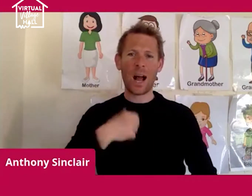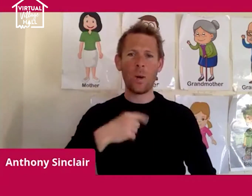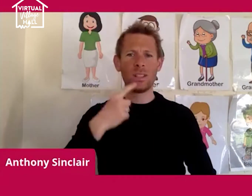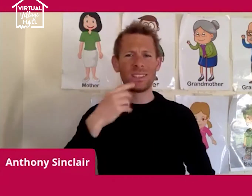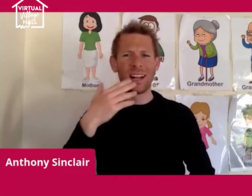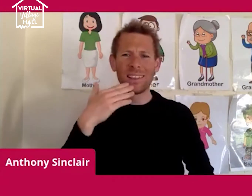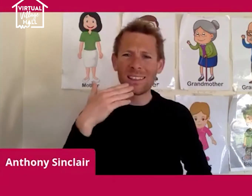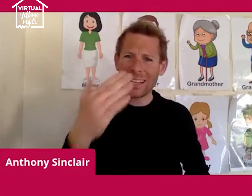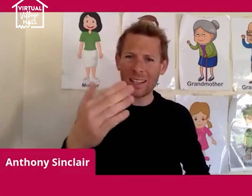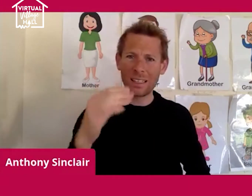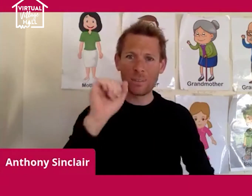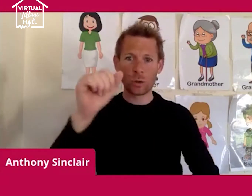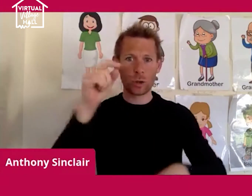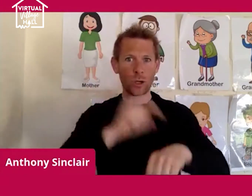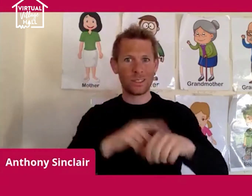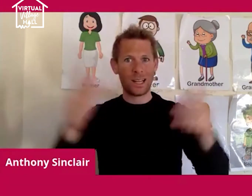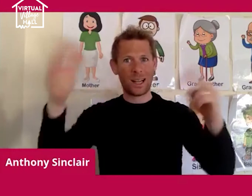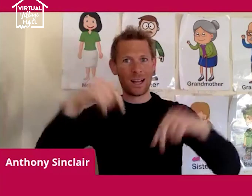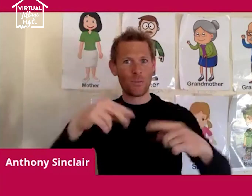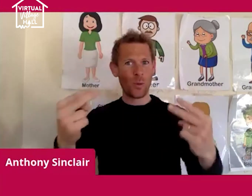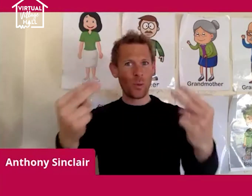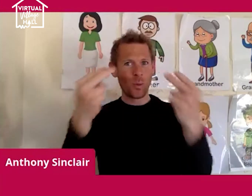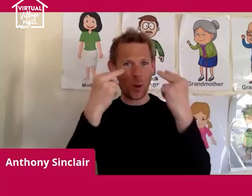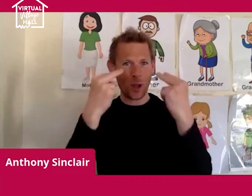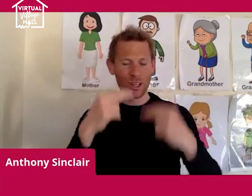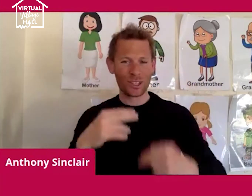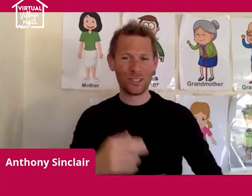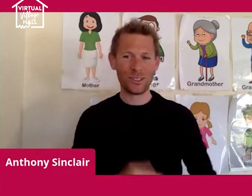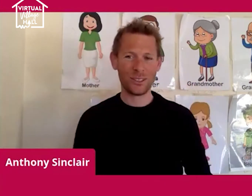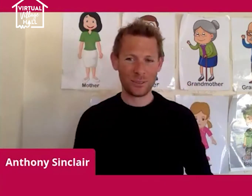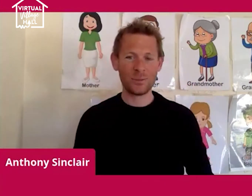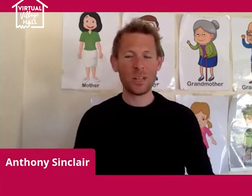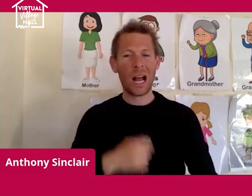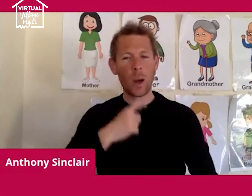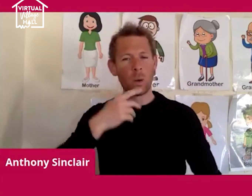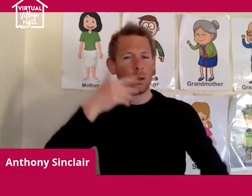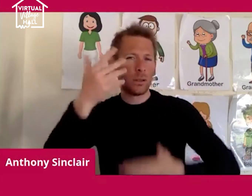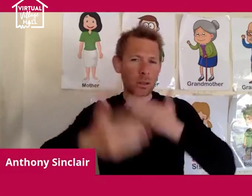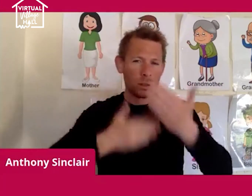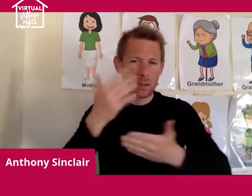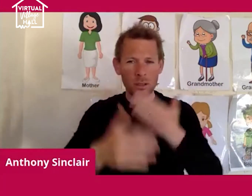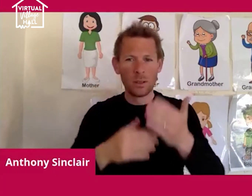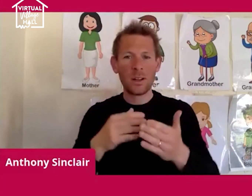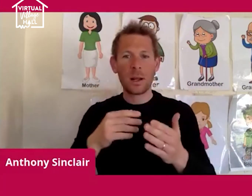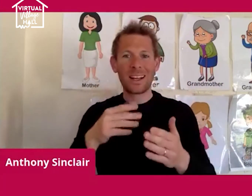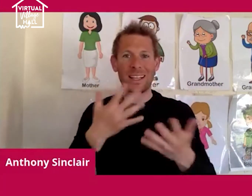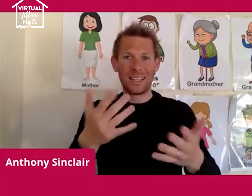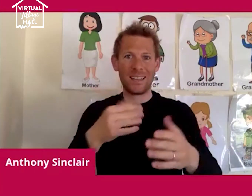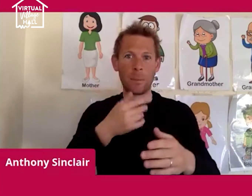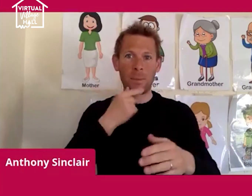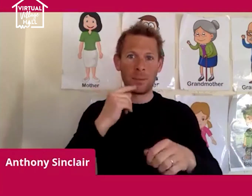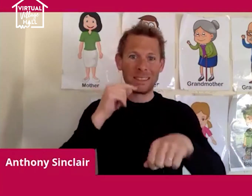again. I'm going to say a massive thank you for your time, giving up your time to come and join us today.